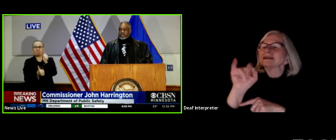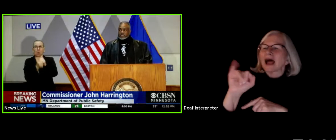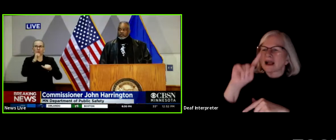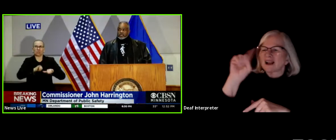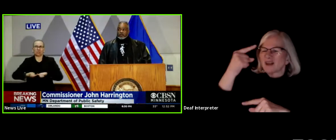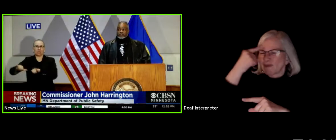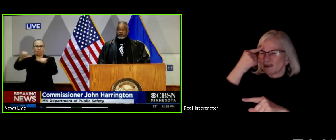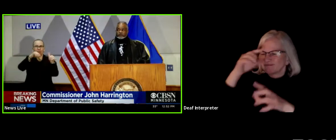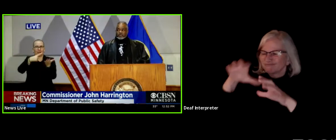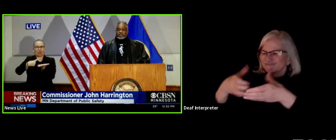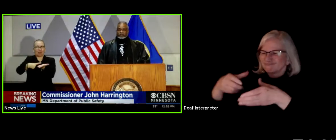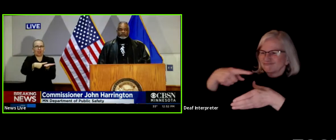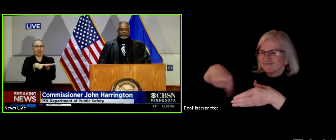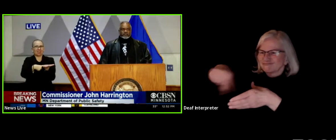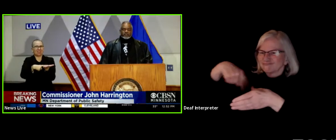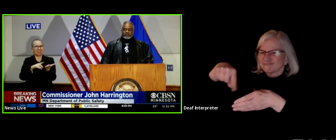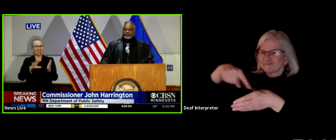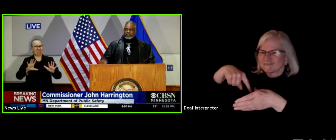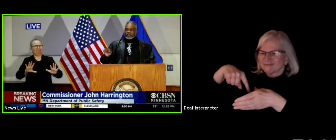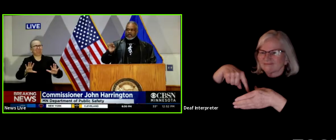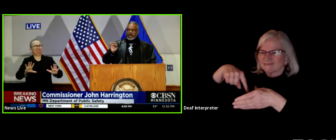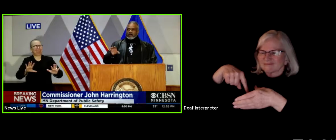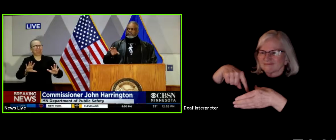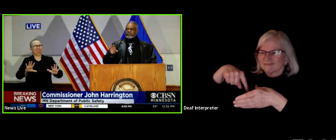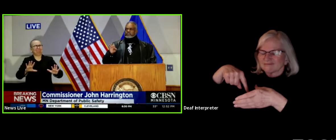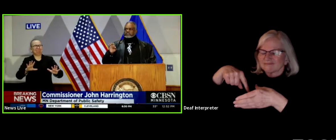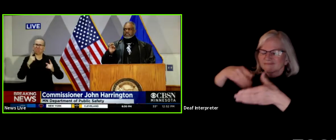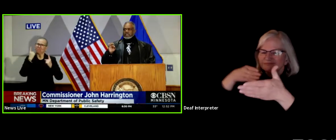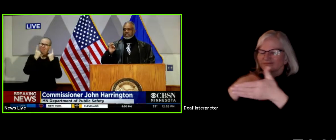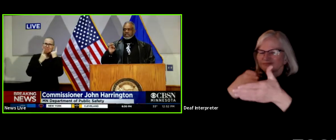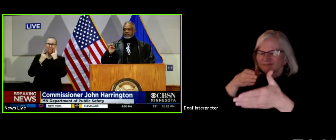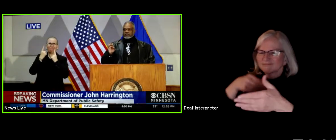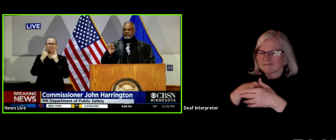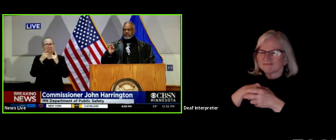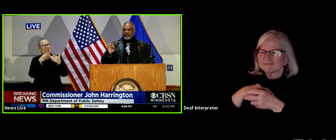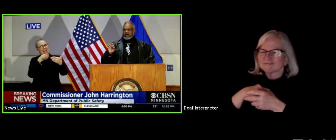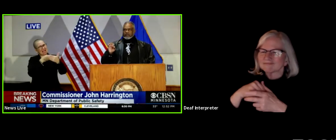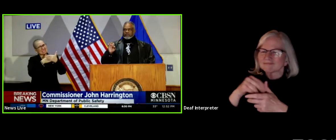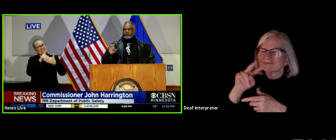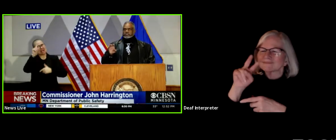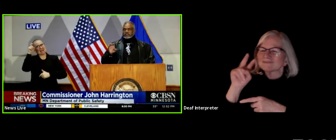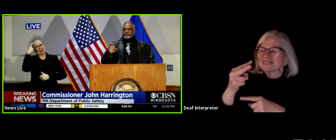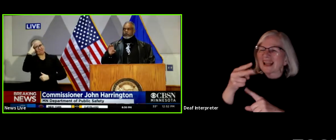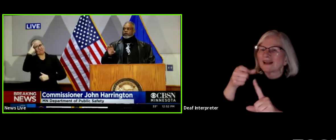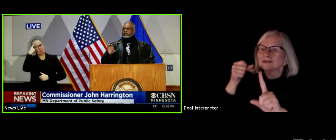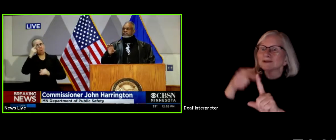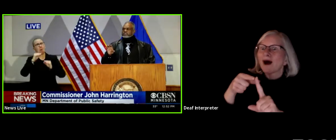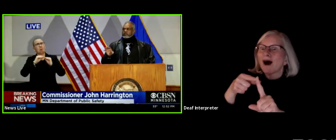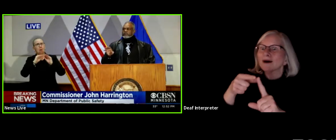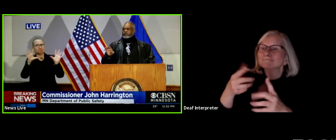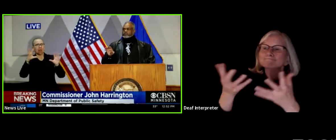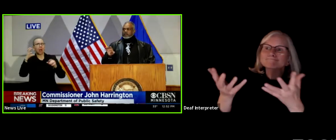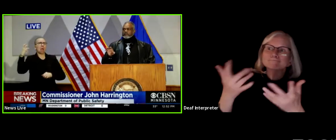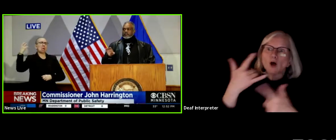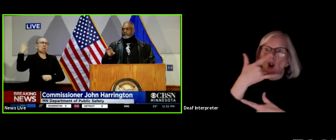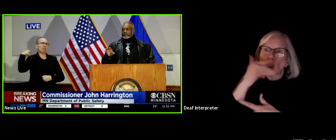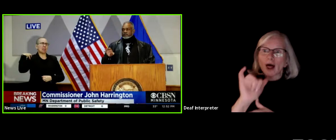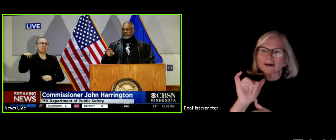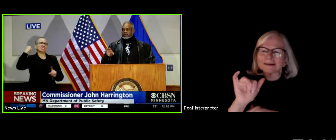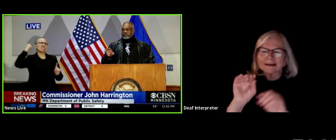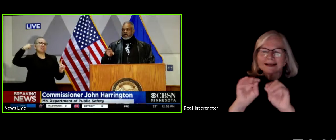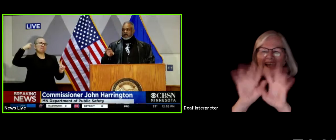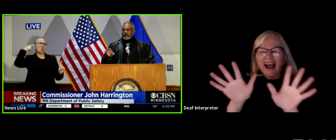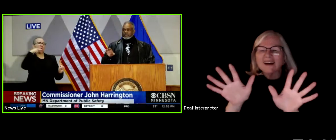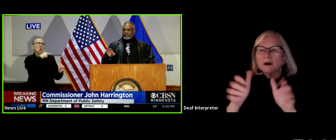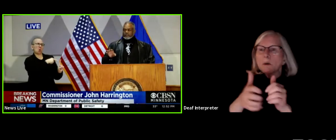those secondary targets would be in terms of the obvious and most important symbols of